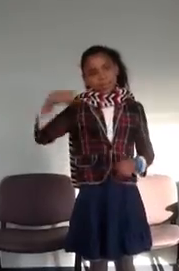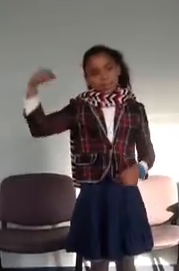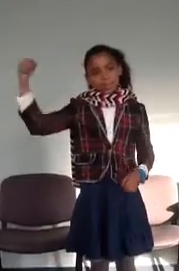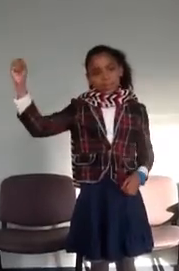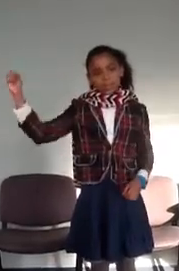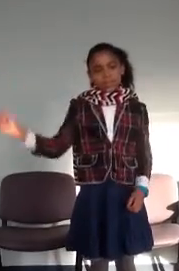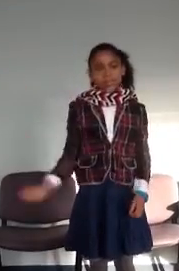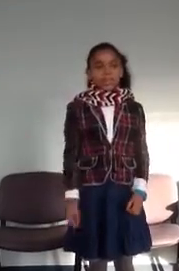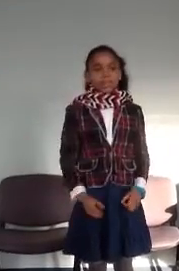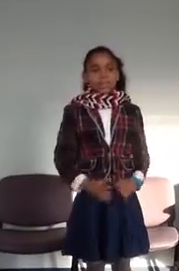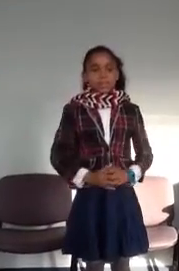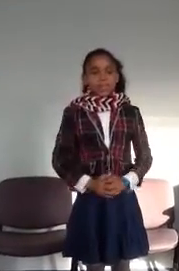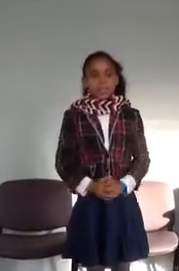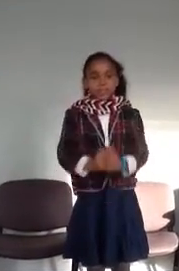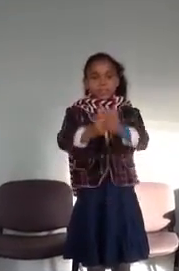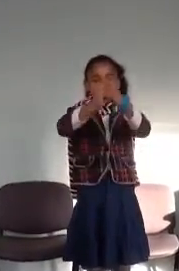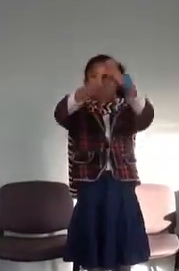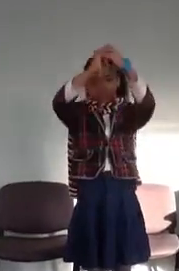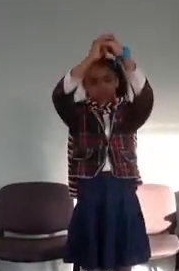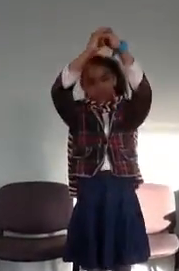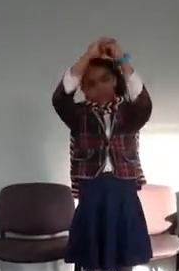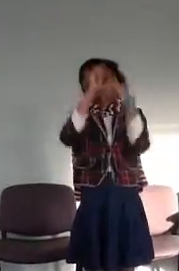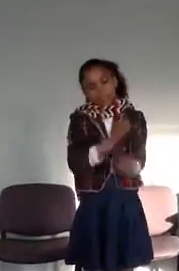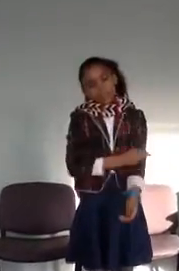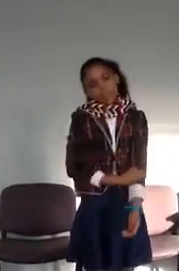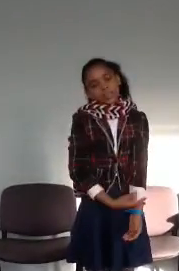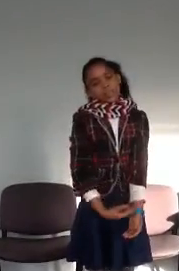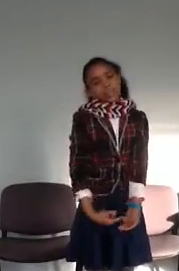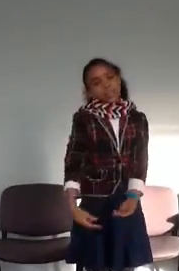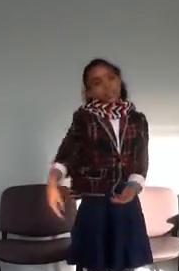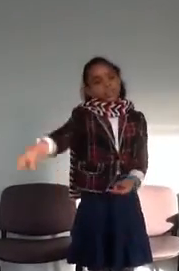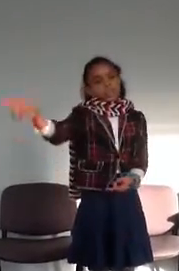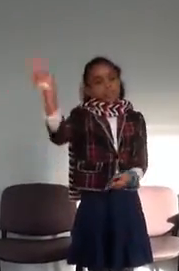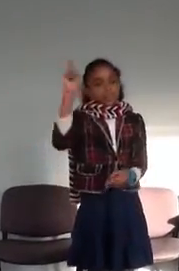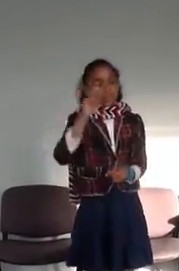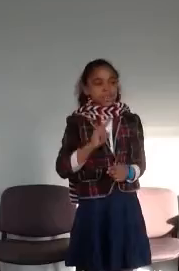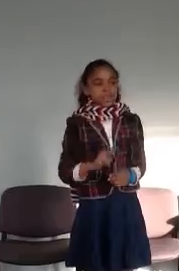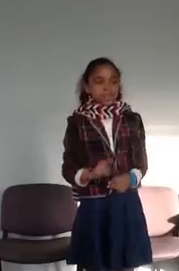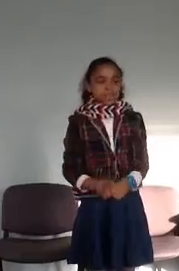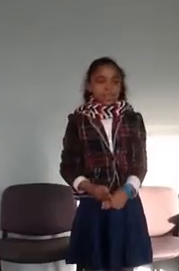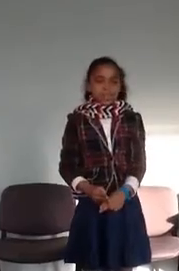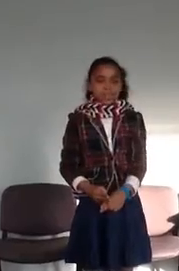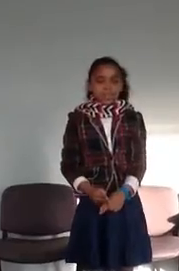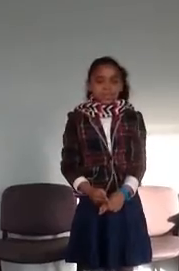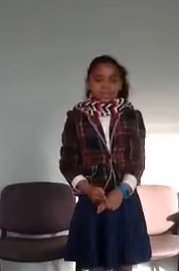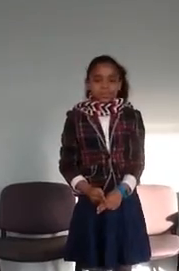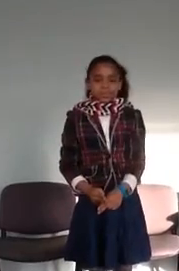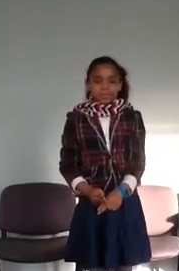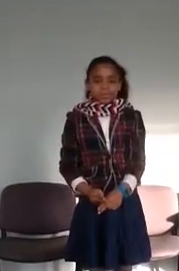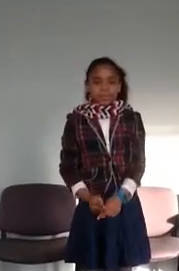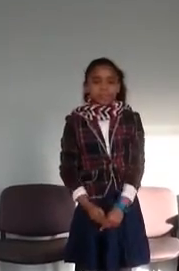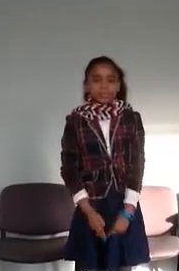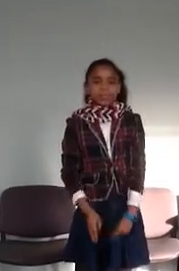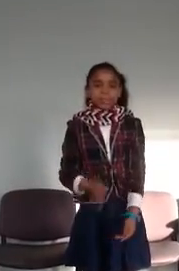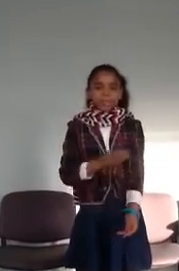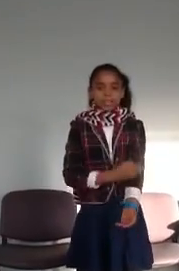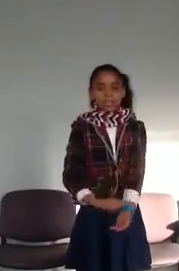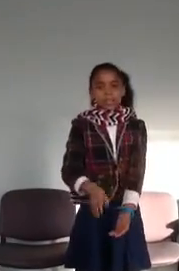soul, worship his holy name. Sing